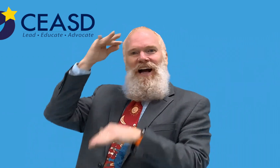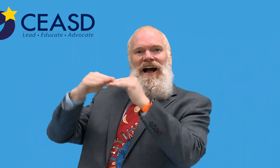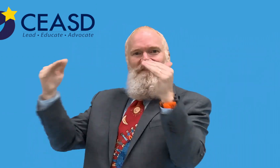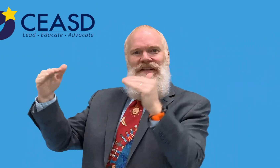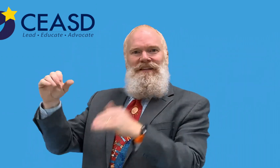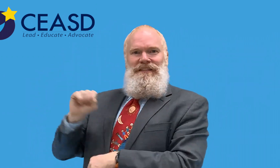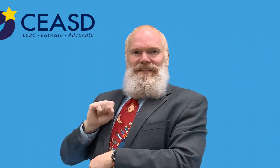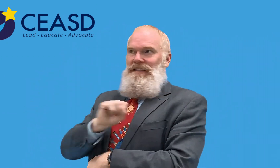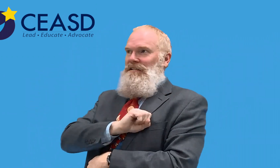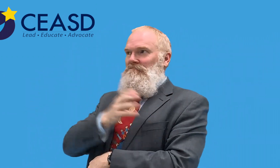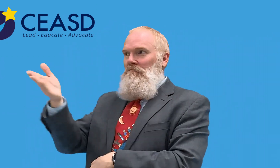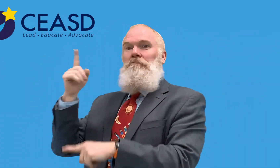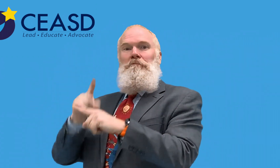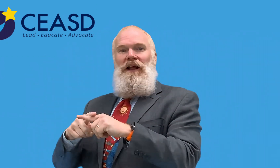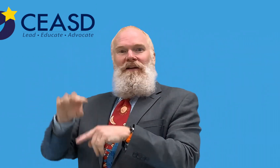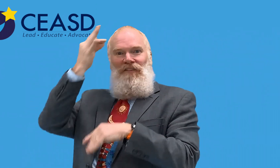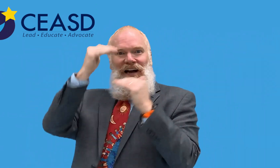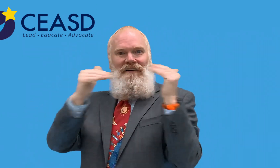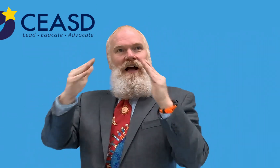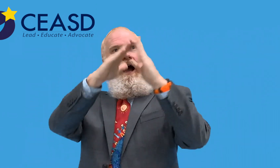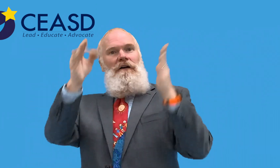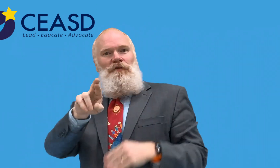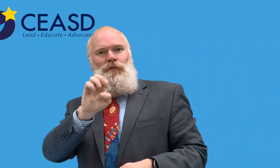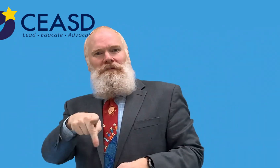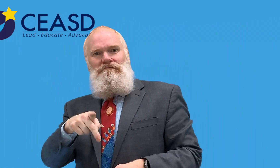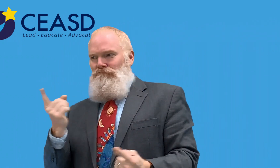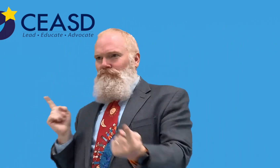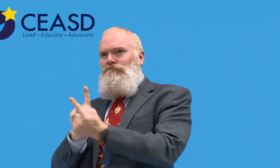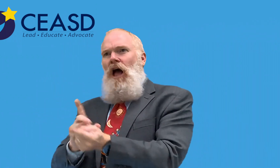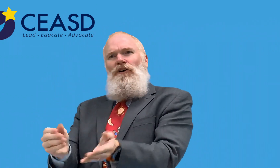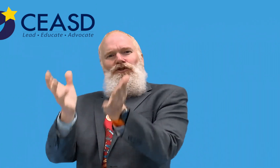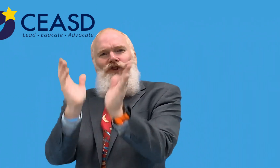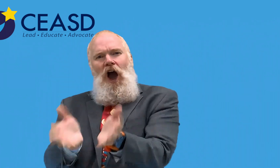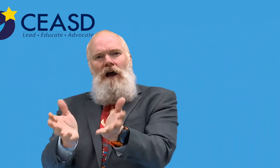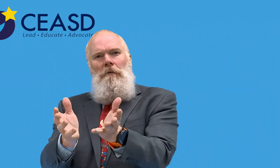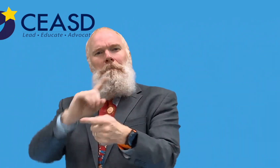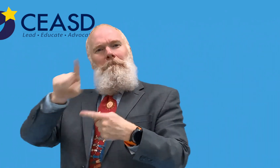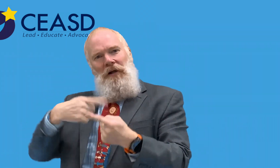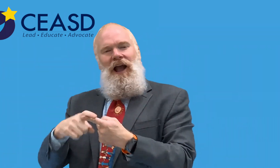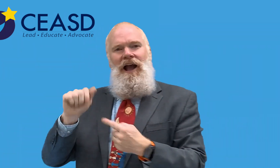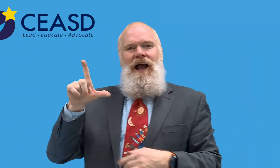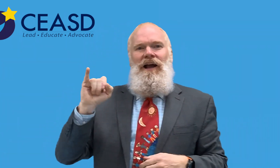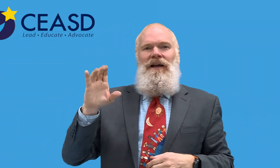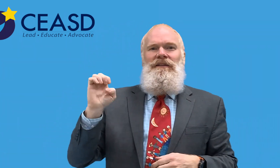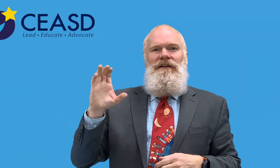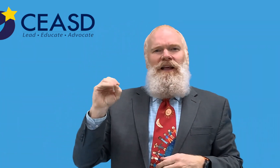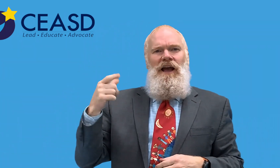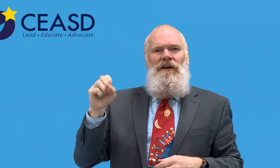works, as well as meet legislators from both the Senate and the House of Representatives. During this meeting, the